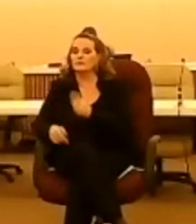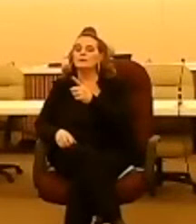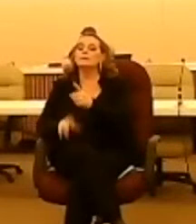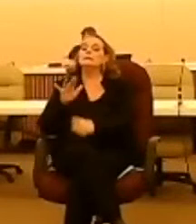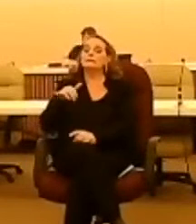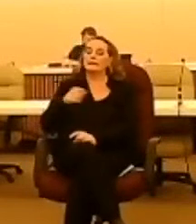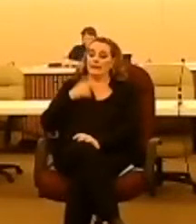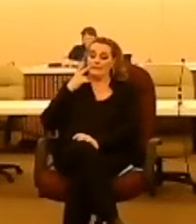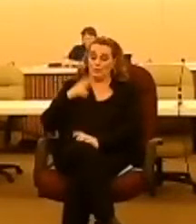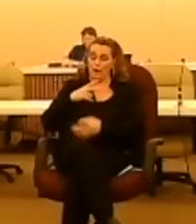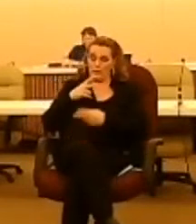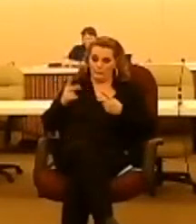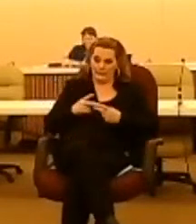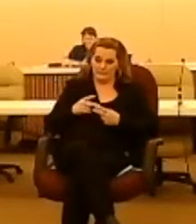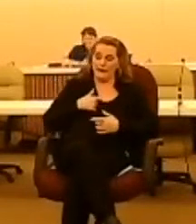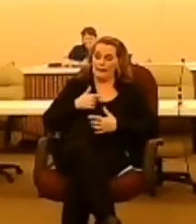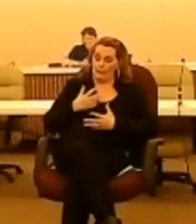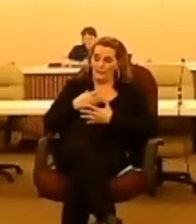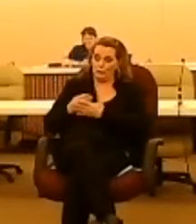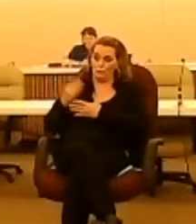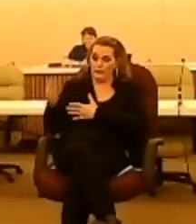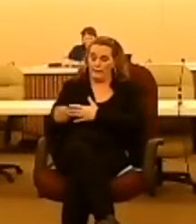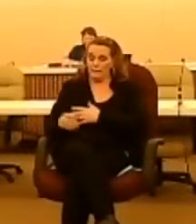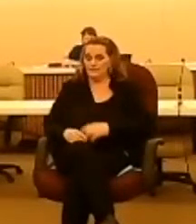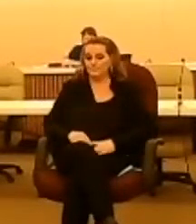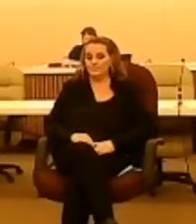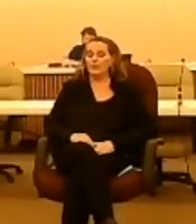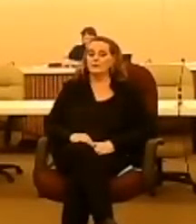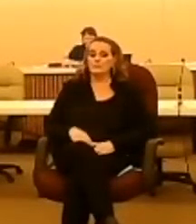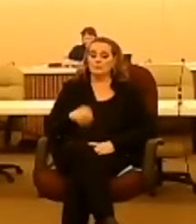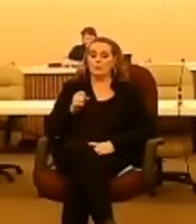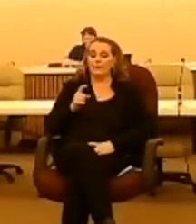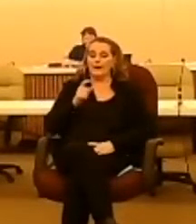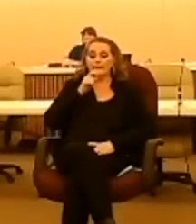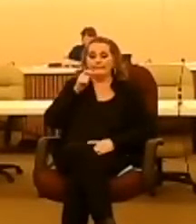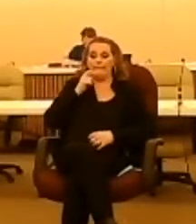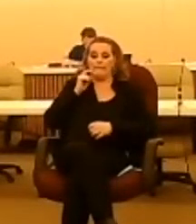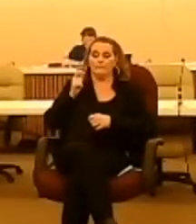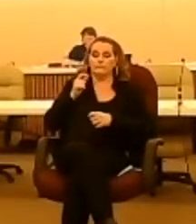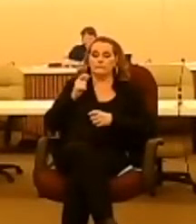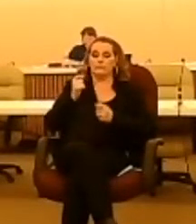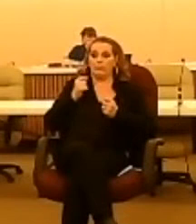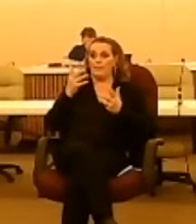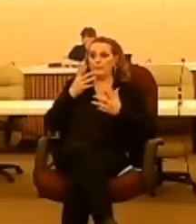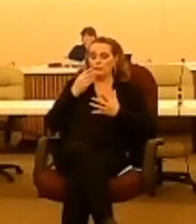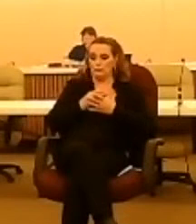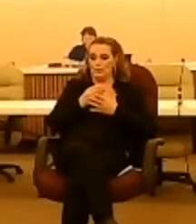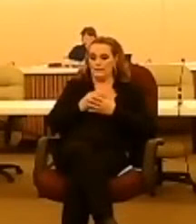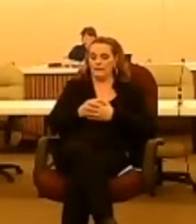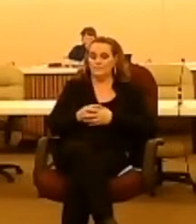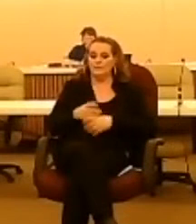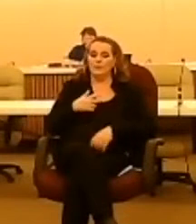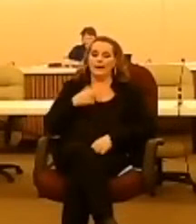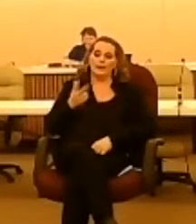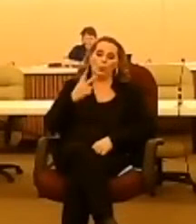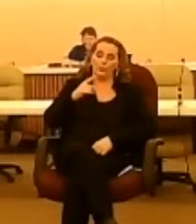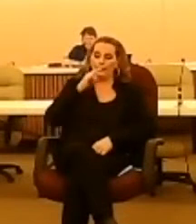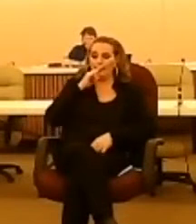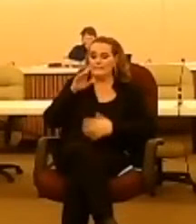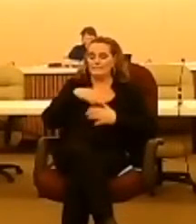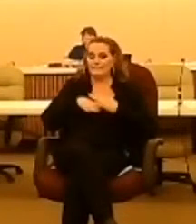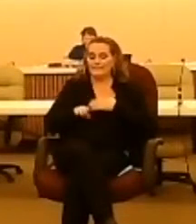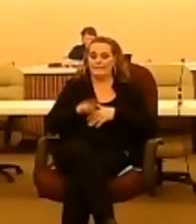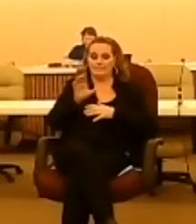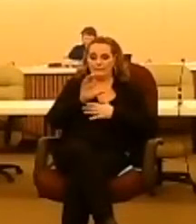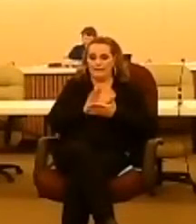sale. So when Mr. Lungo asked that much money, I don't have that much money to buy. I have 3 kids going to college. Right.